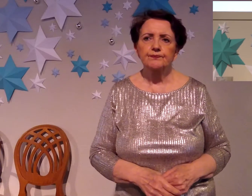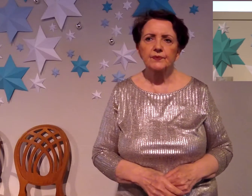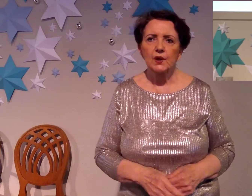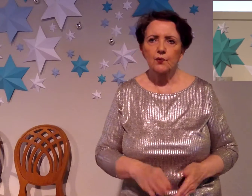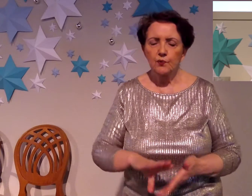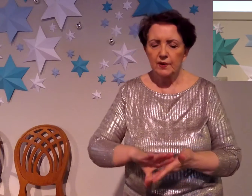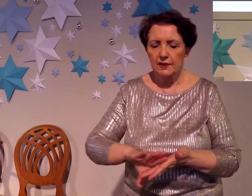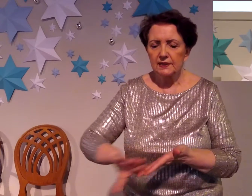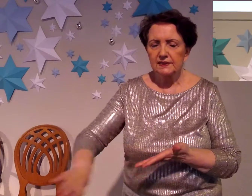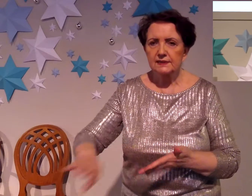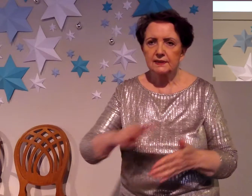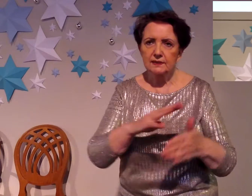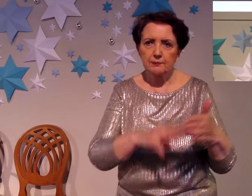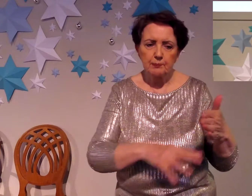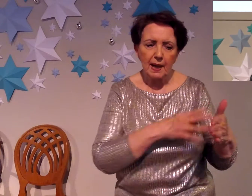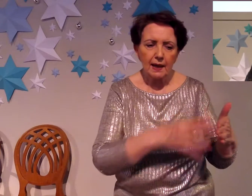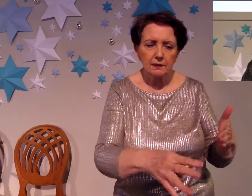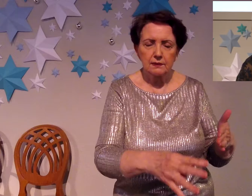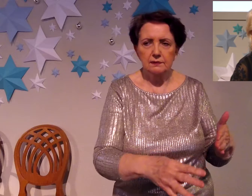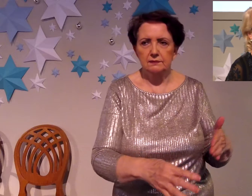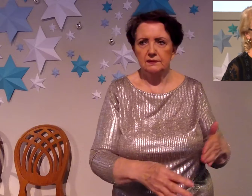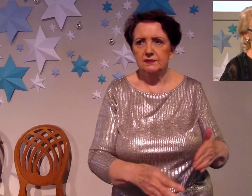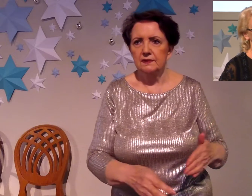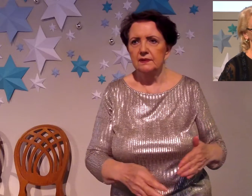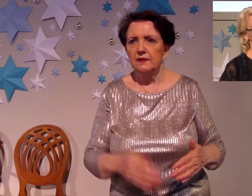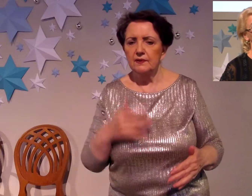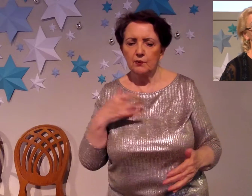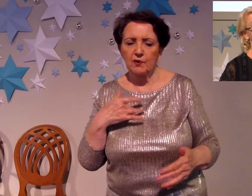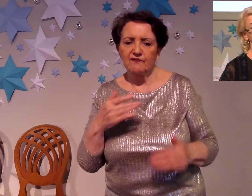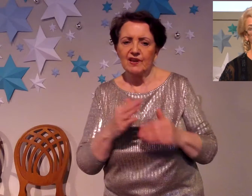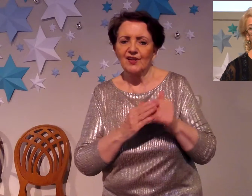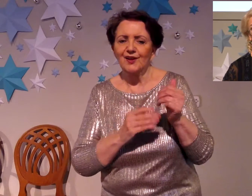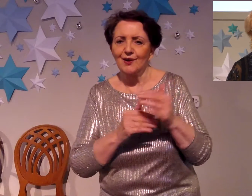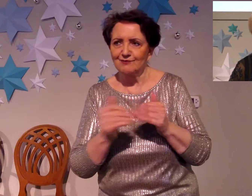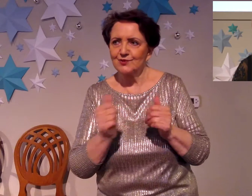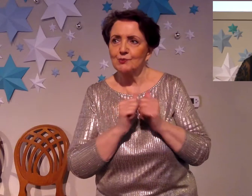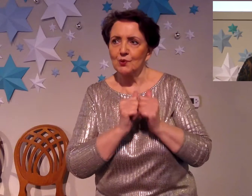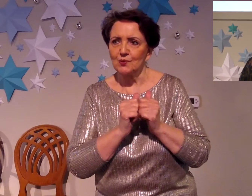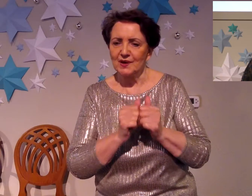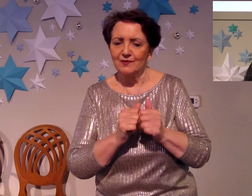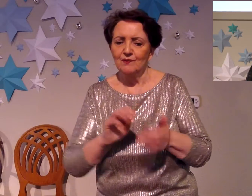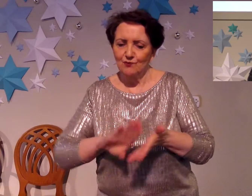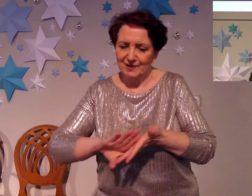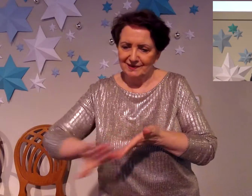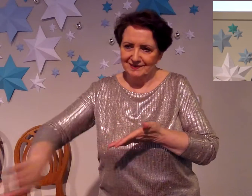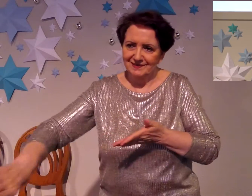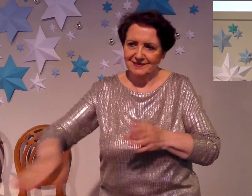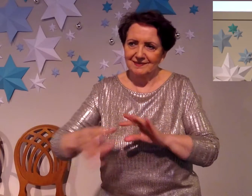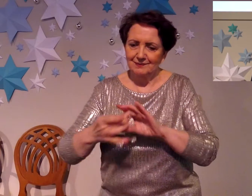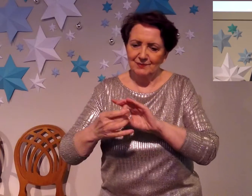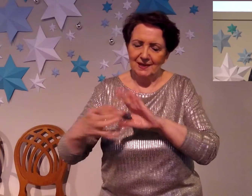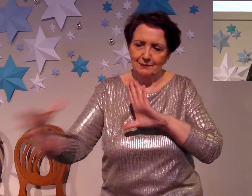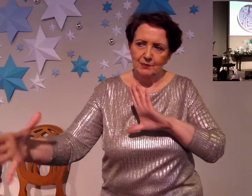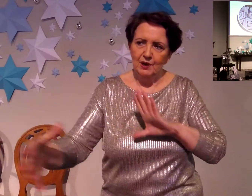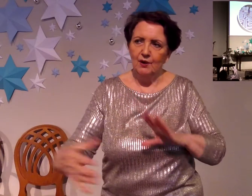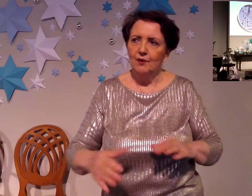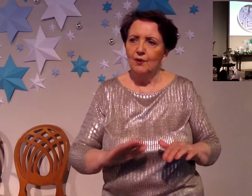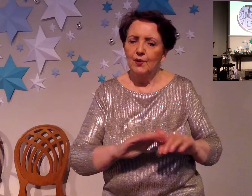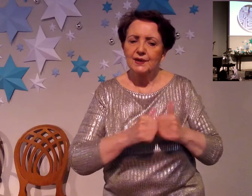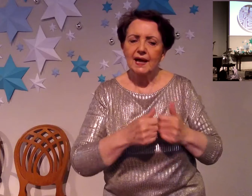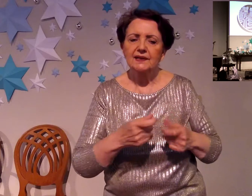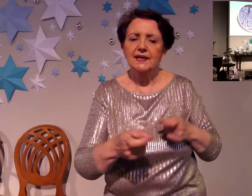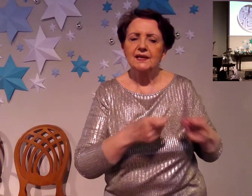Releasing the patterns that we have become comfortable with in how to deal with challenges.